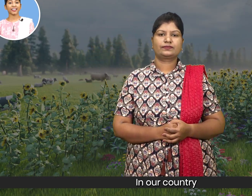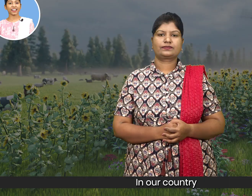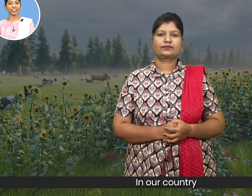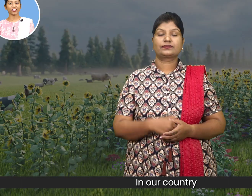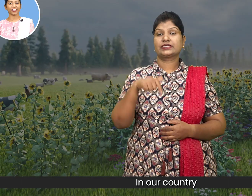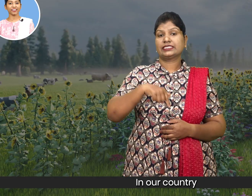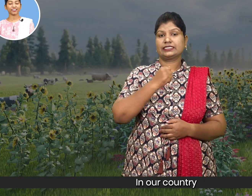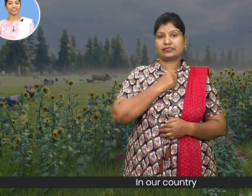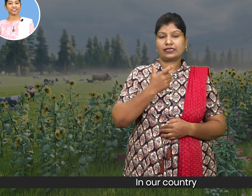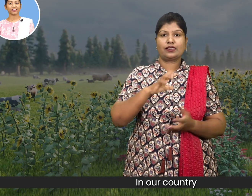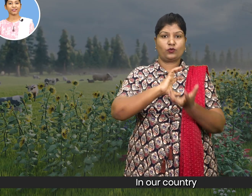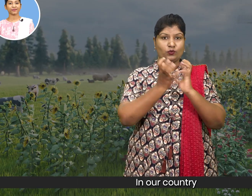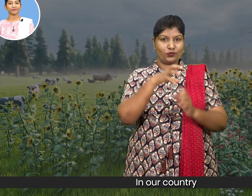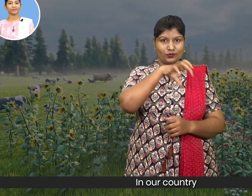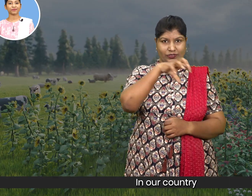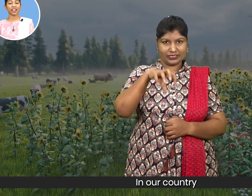In our country,